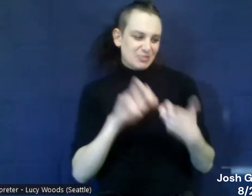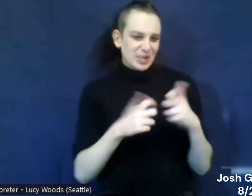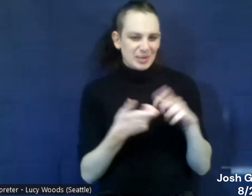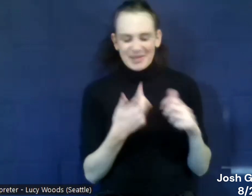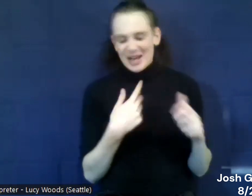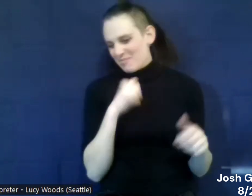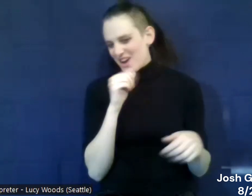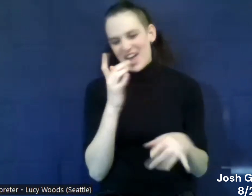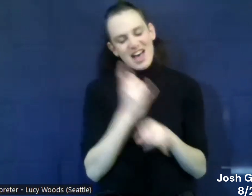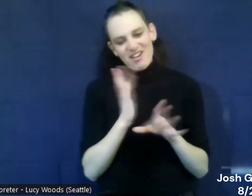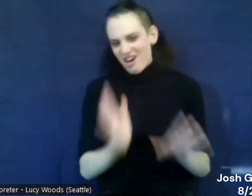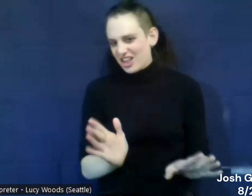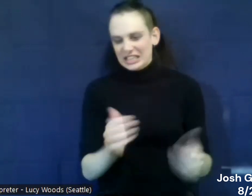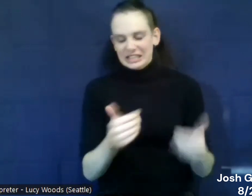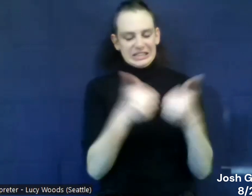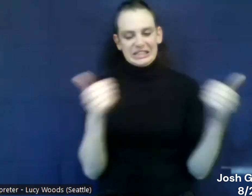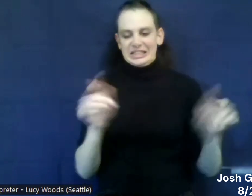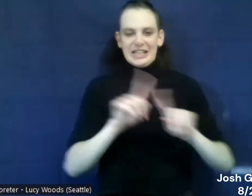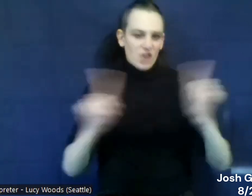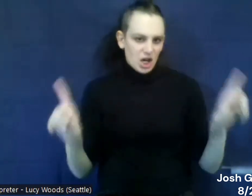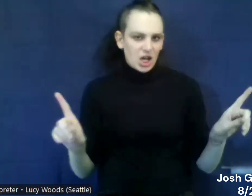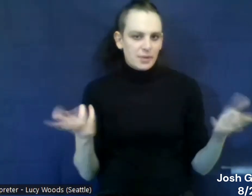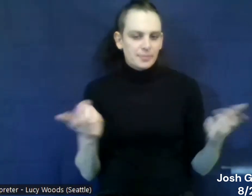an alcoholic. Those are two different things.